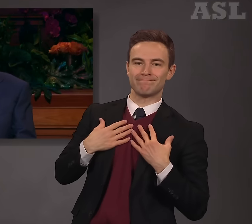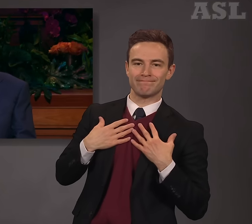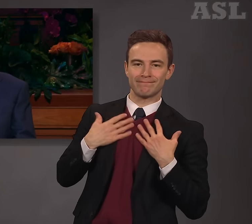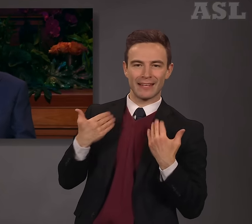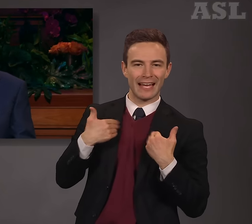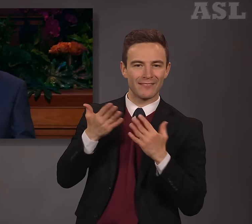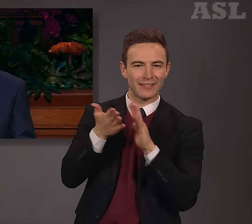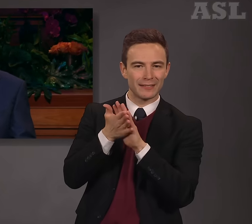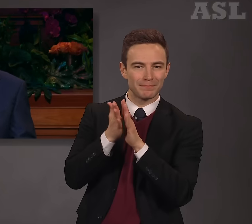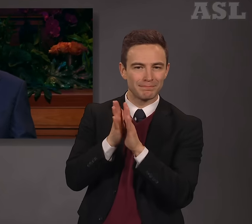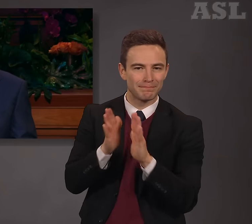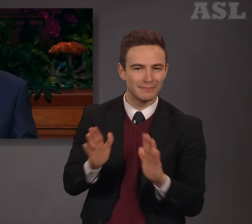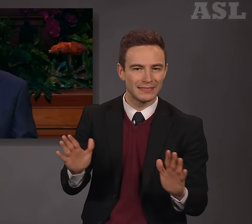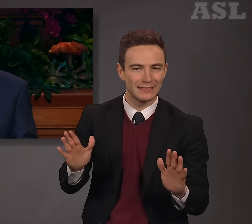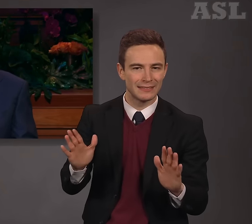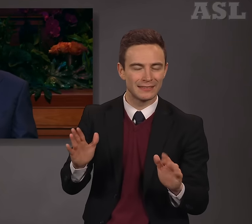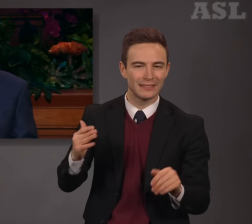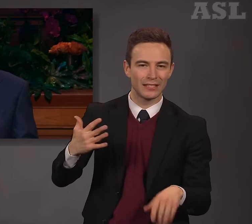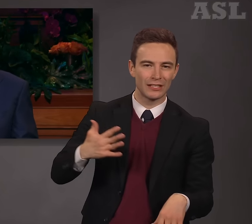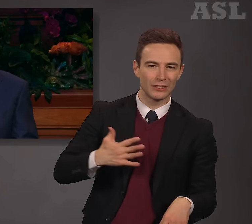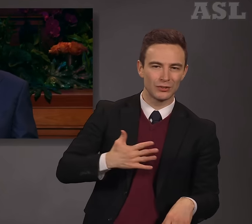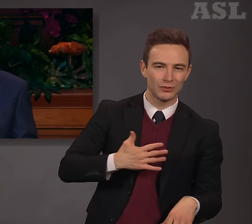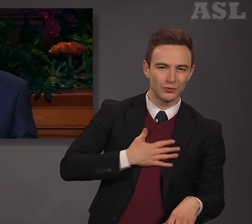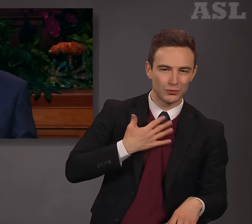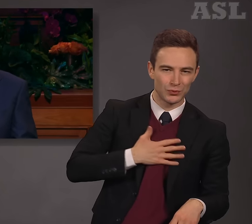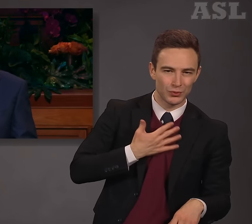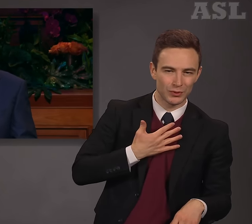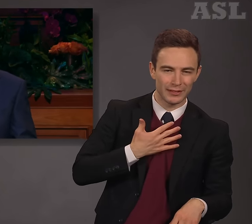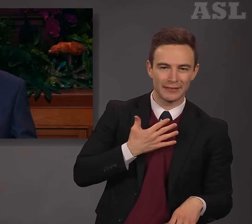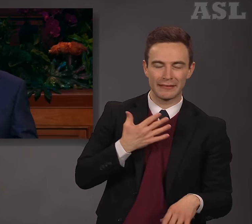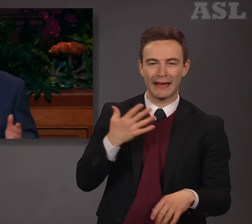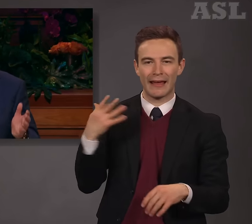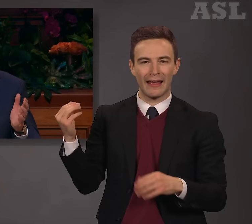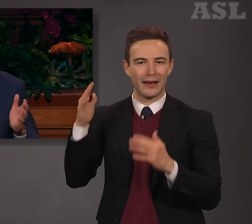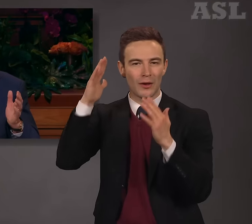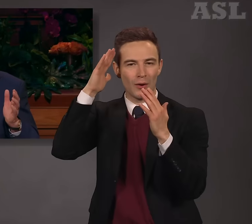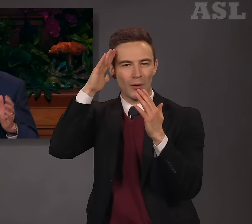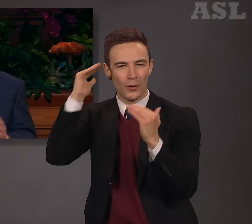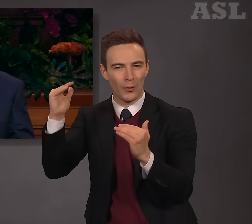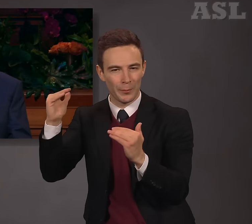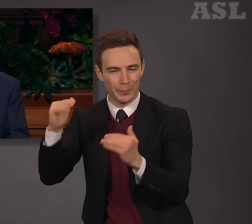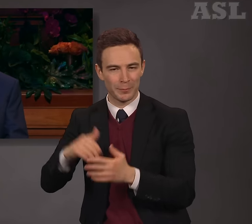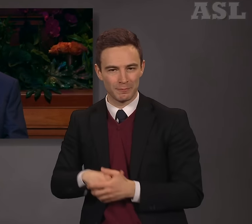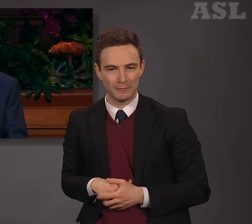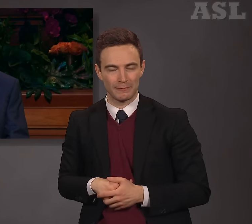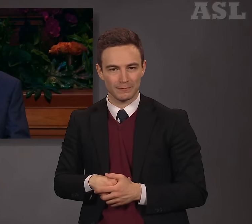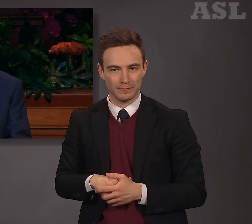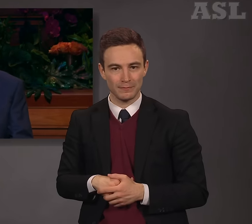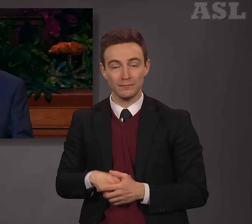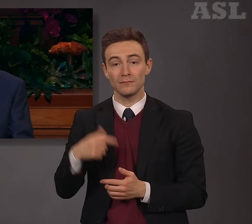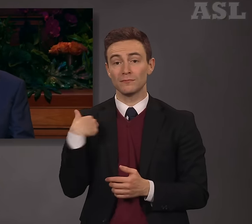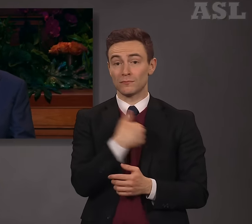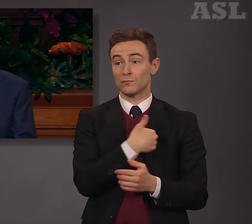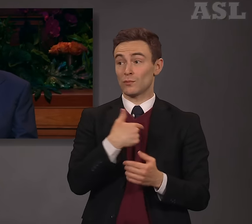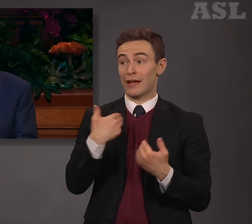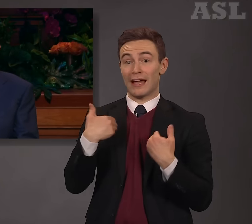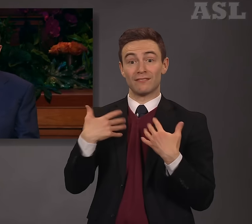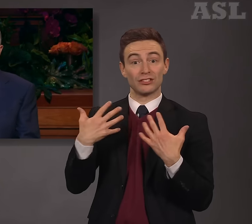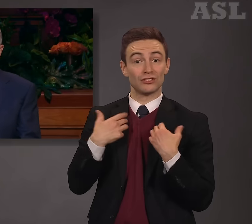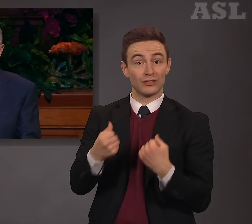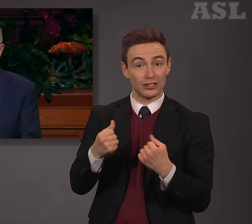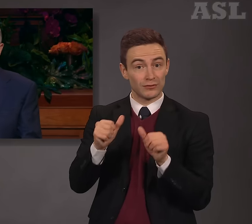joy and unspeakable hope. We receive the strength to remain his